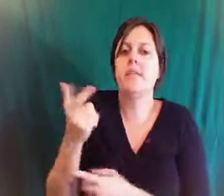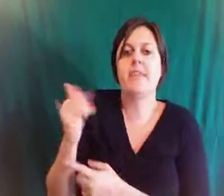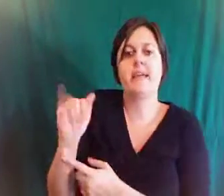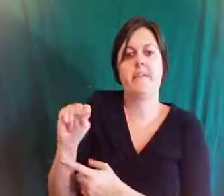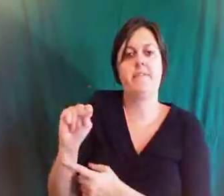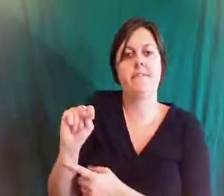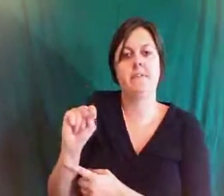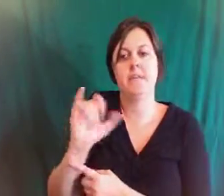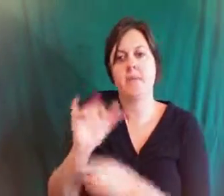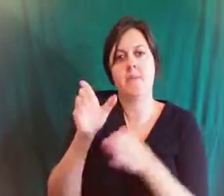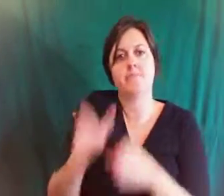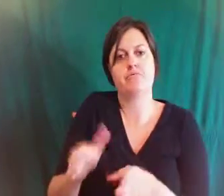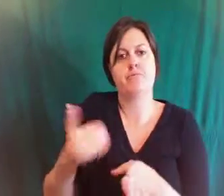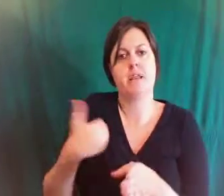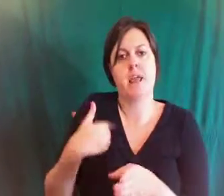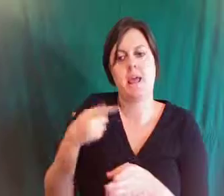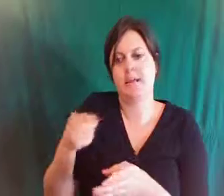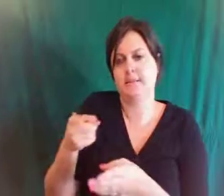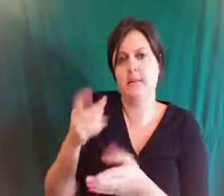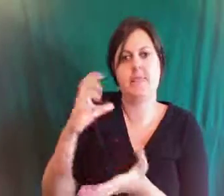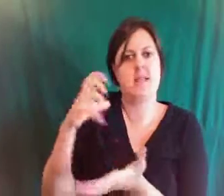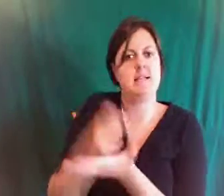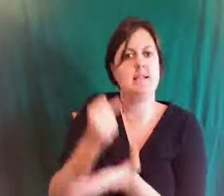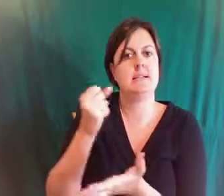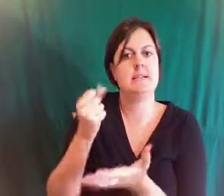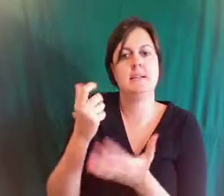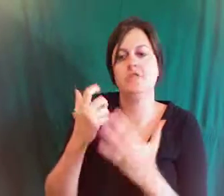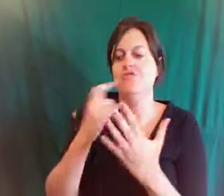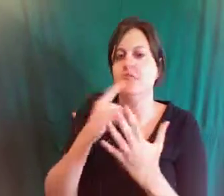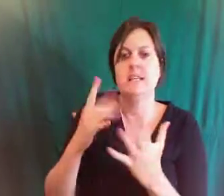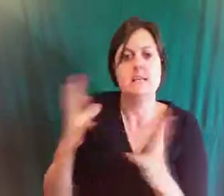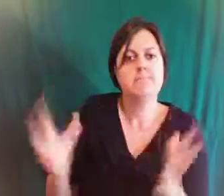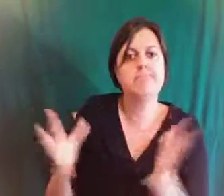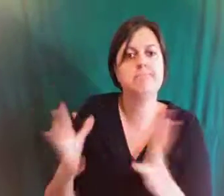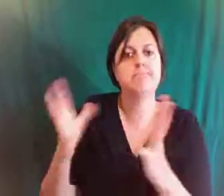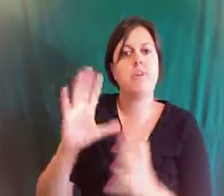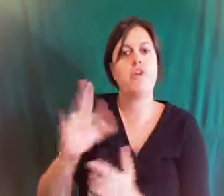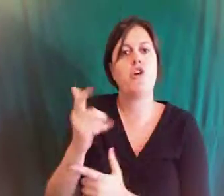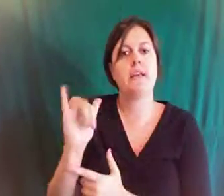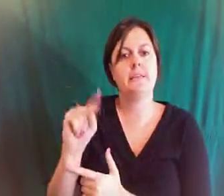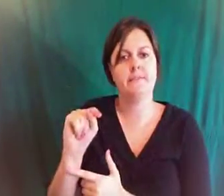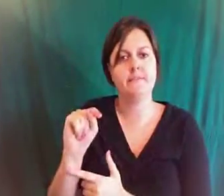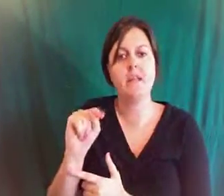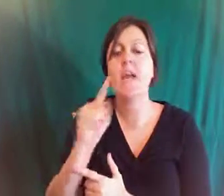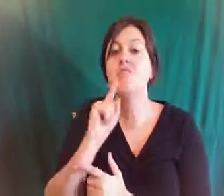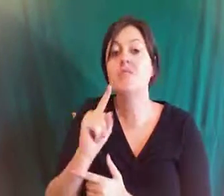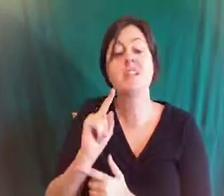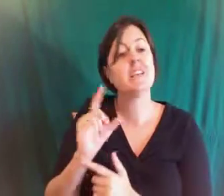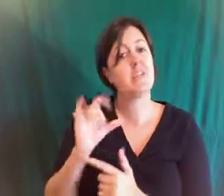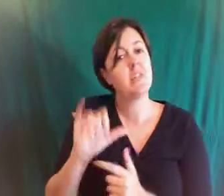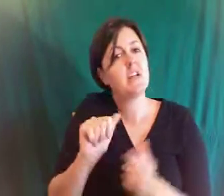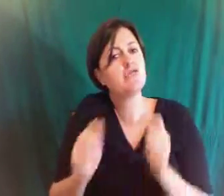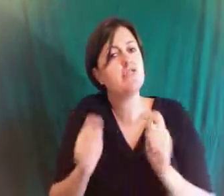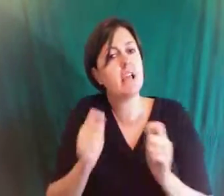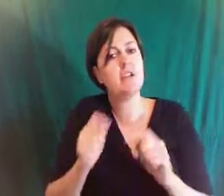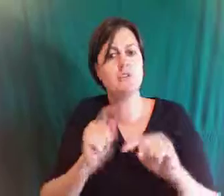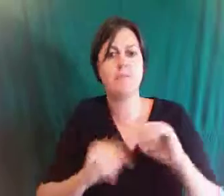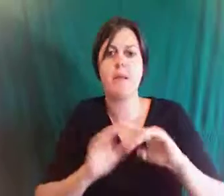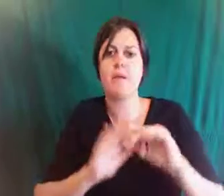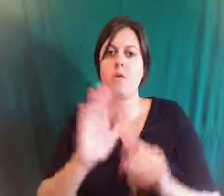maximizing that and that gift can change over time depending on them and depending on how your business is changing so just keeping in touch all the time